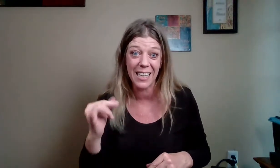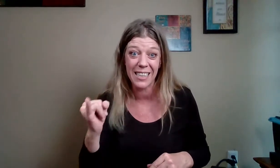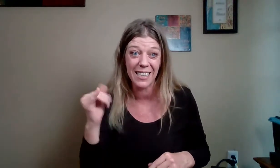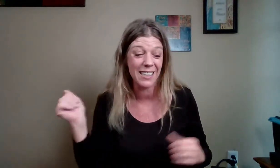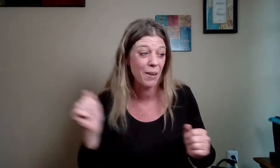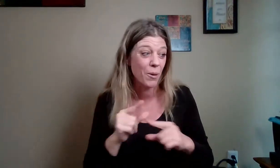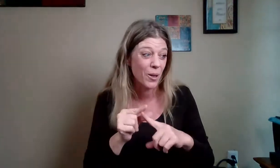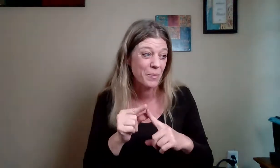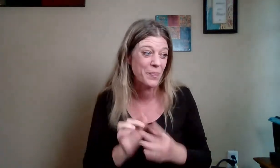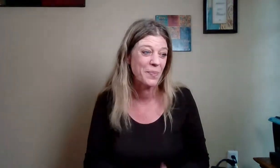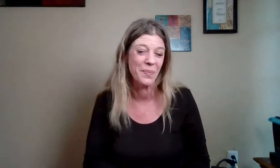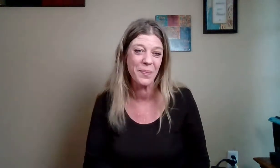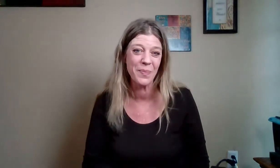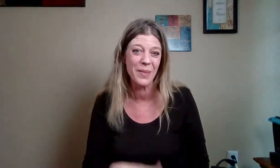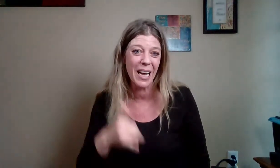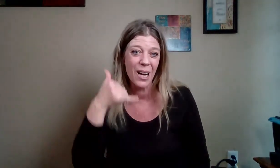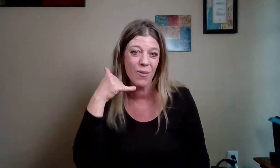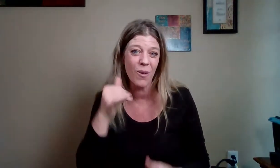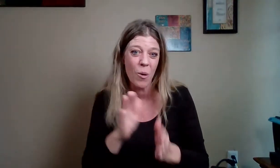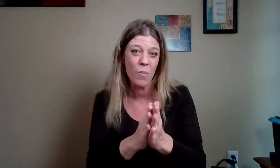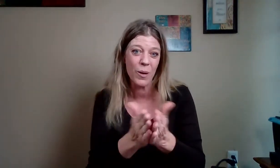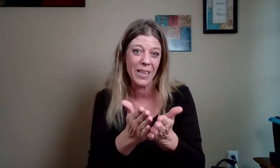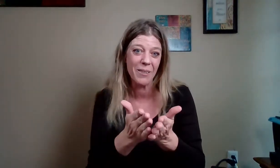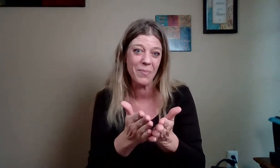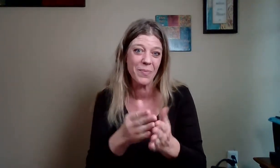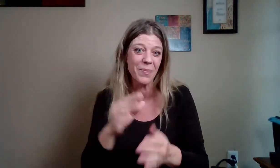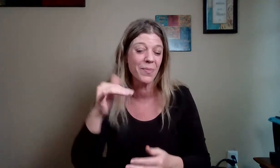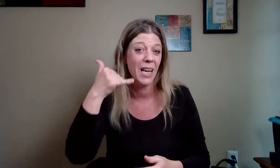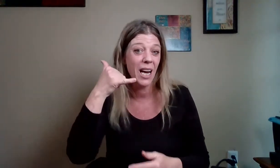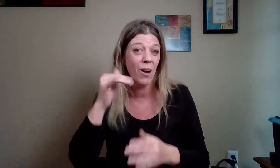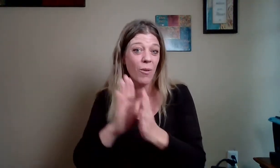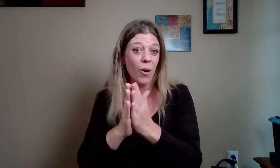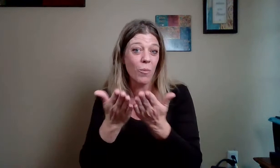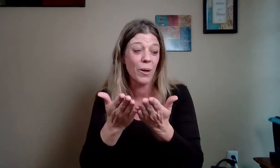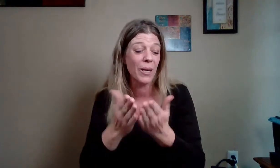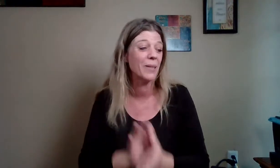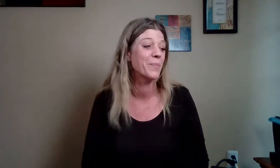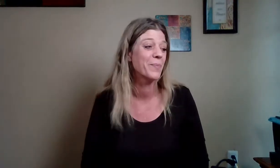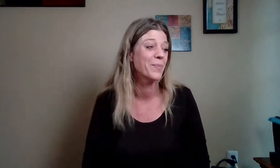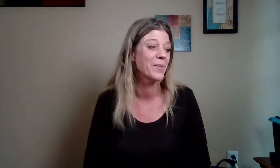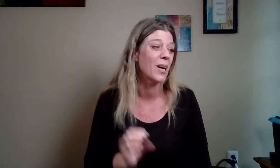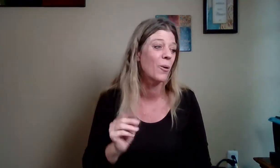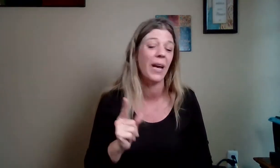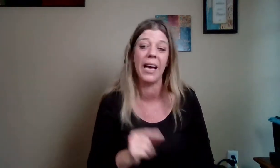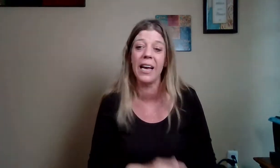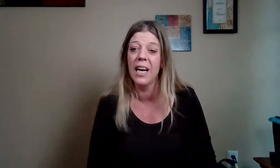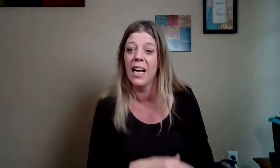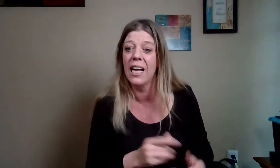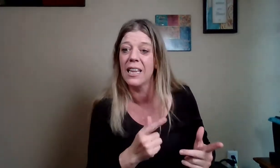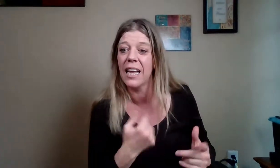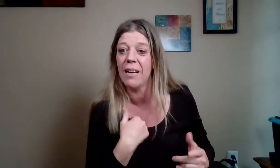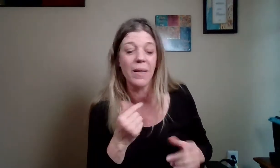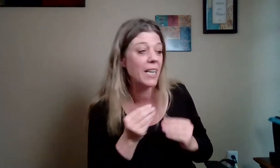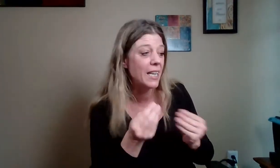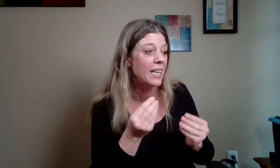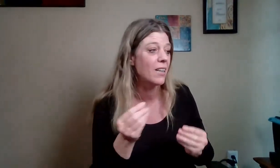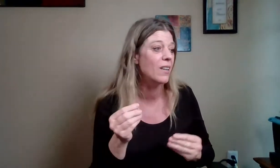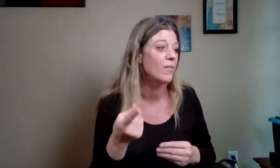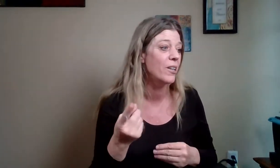it is a word. Phone book. Phone book. Okay, let me give